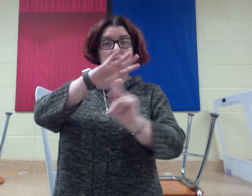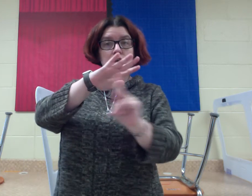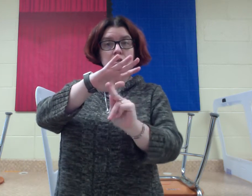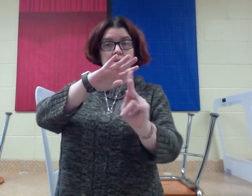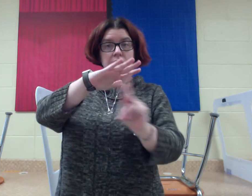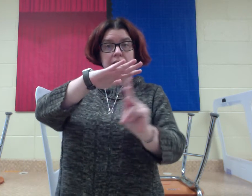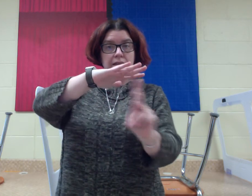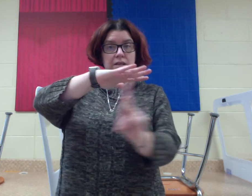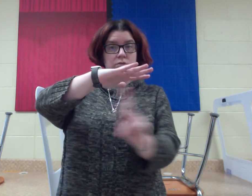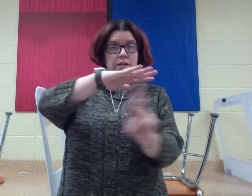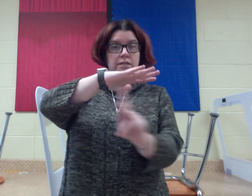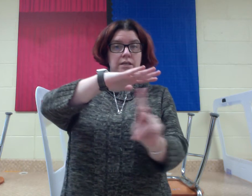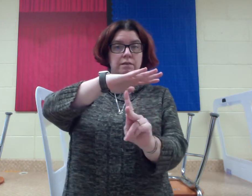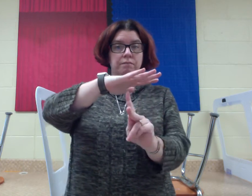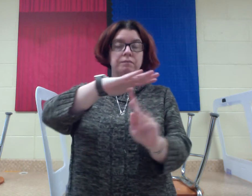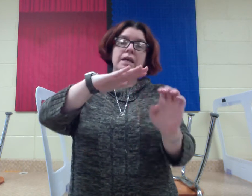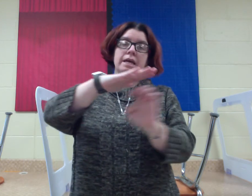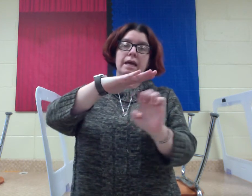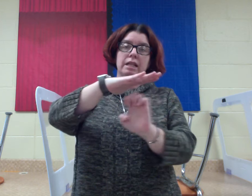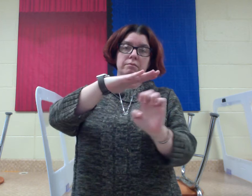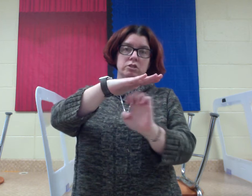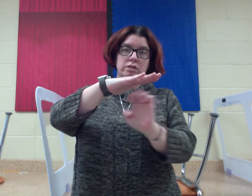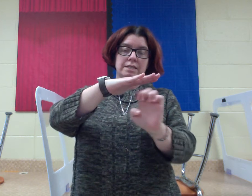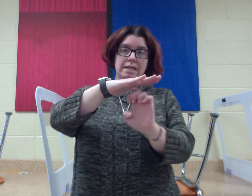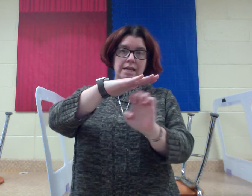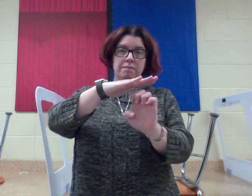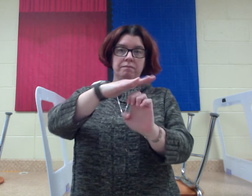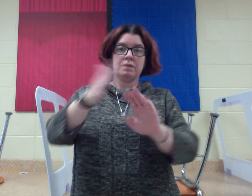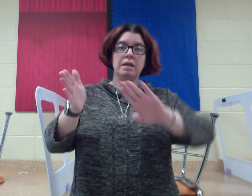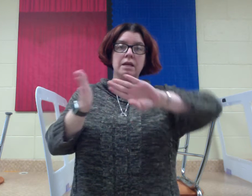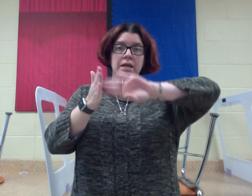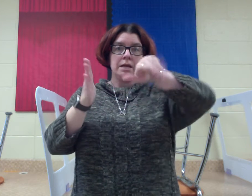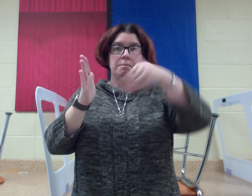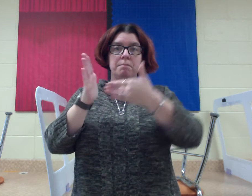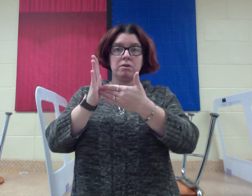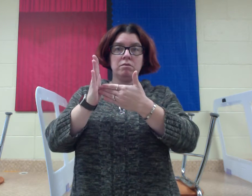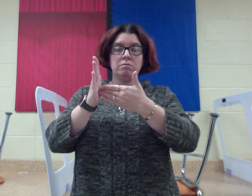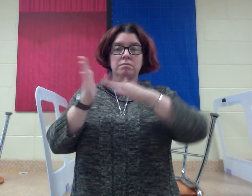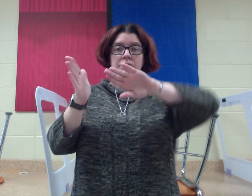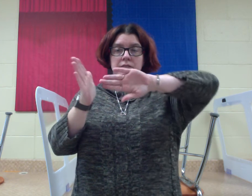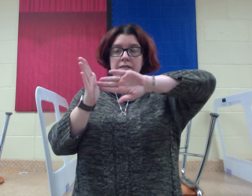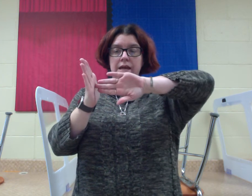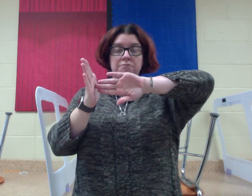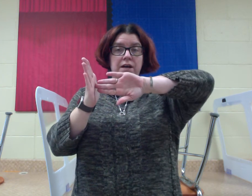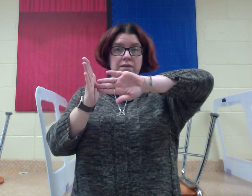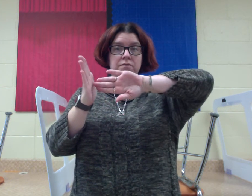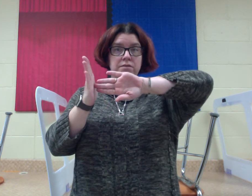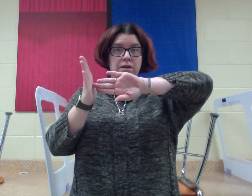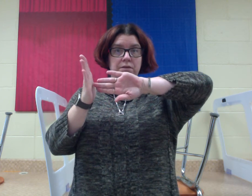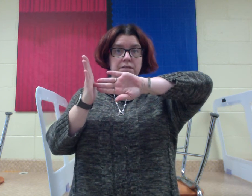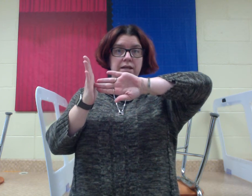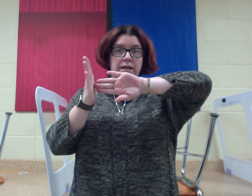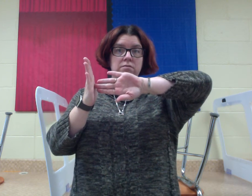Kindergarten, it's a K that goes side to side. Elementary, it's an E. Middle, it's a 5. Dominant side out,